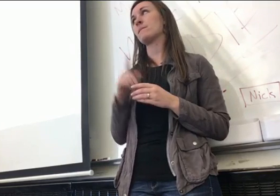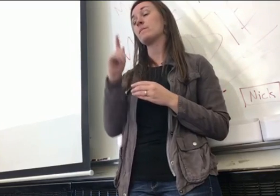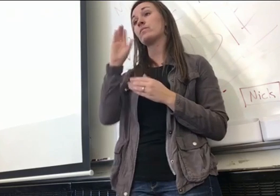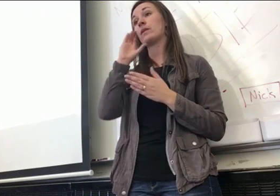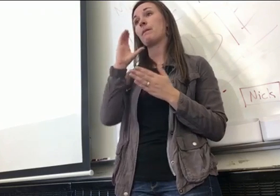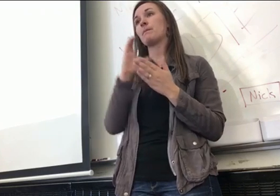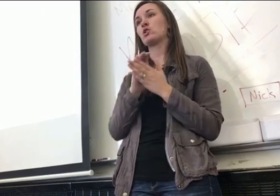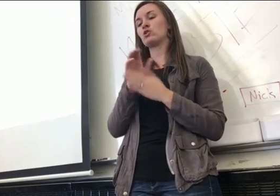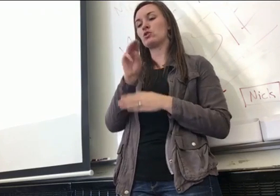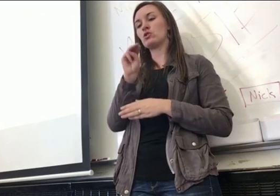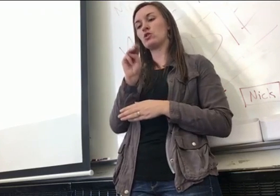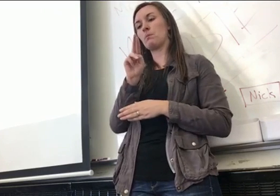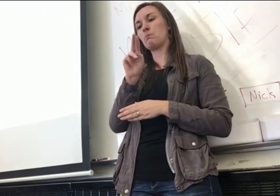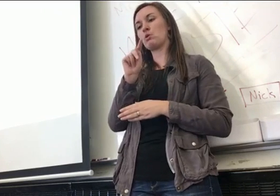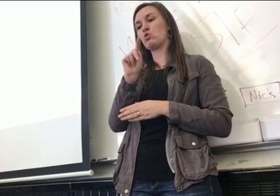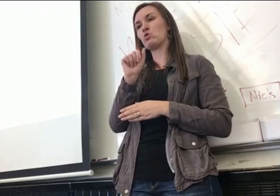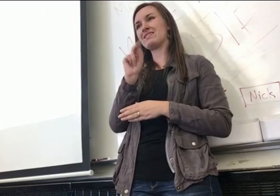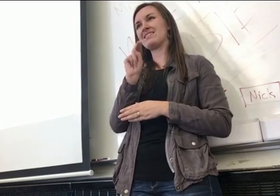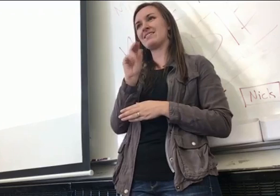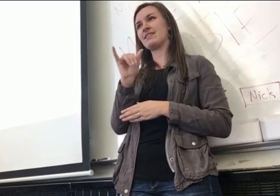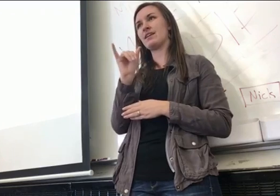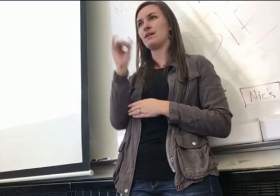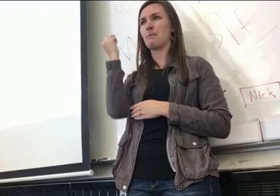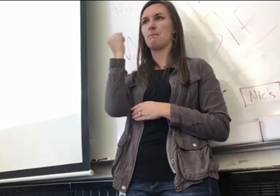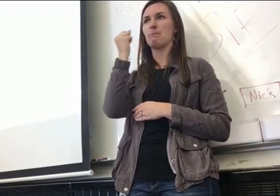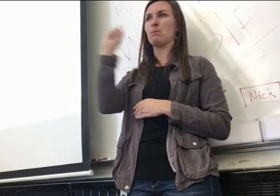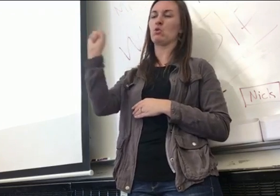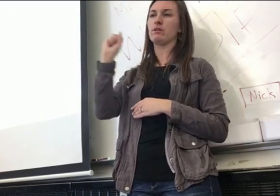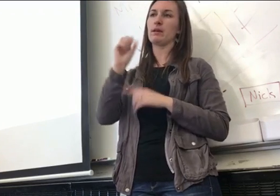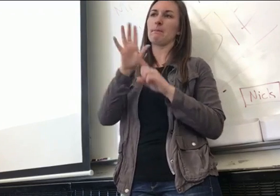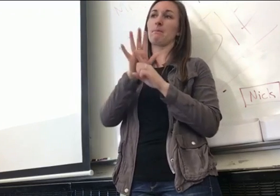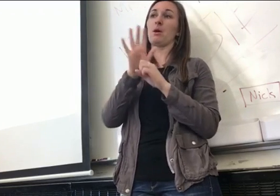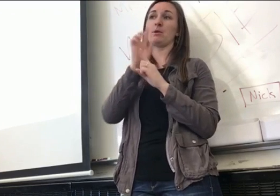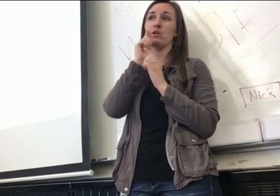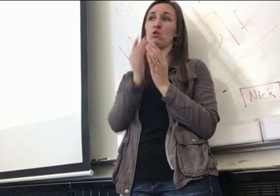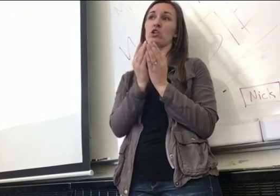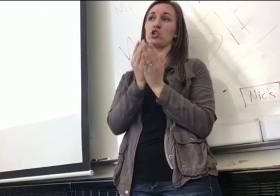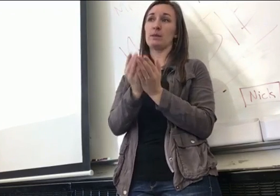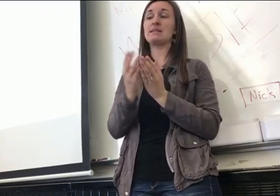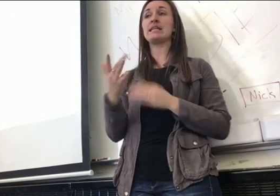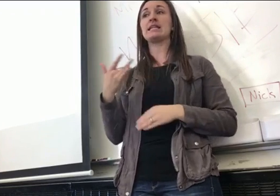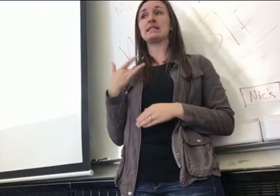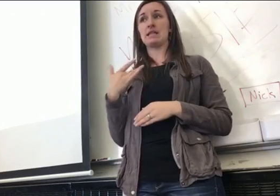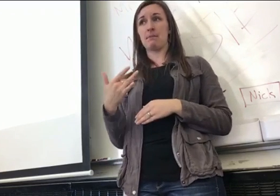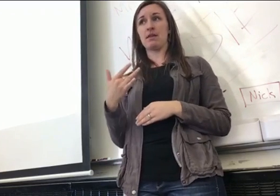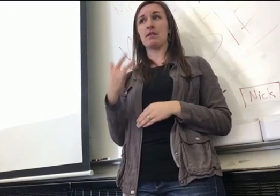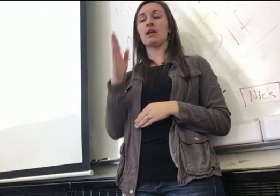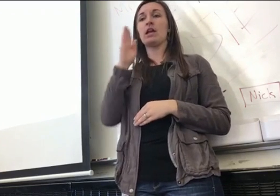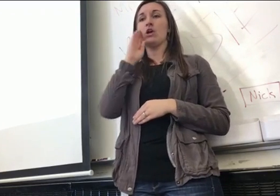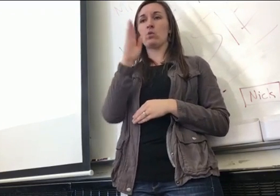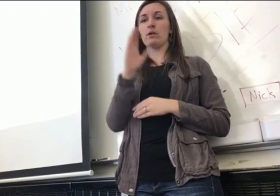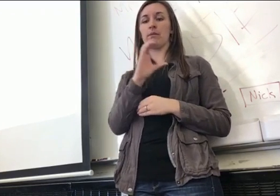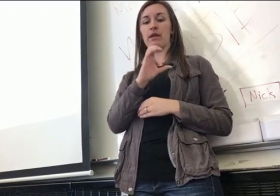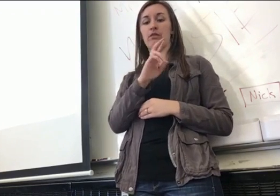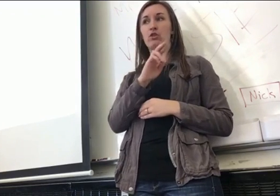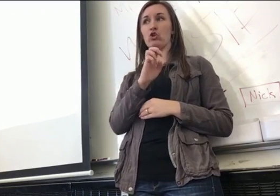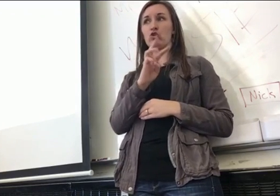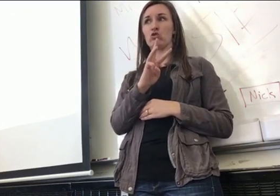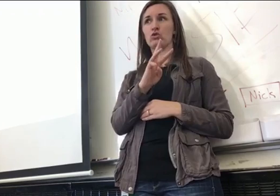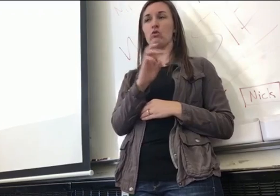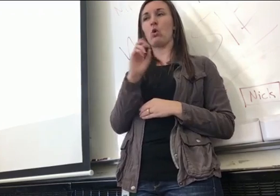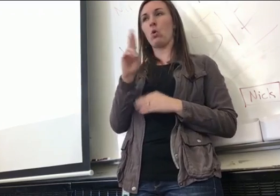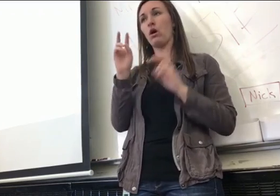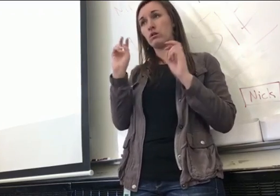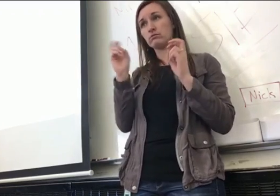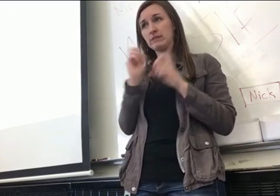as a mutiny. Popular amongst ships. This is basically where either the crew, or in this case the cargo, are going to